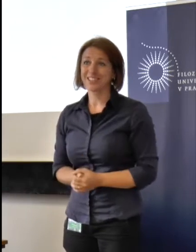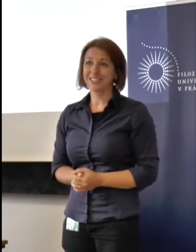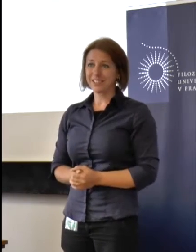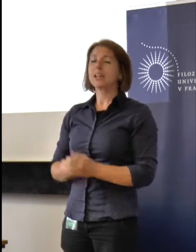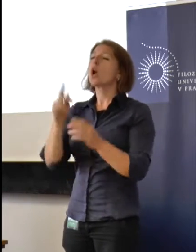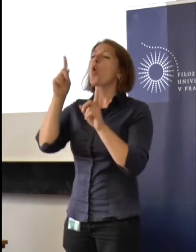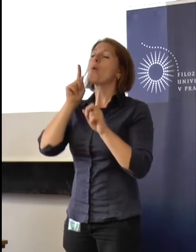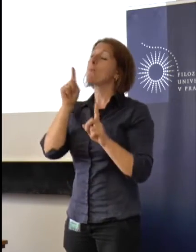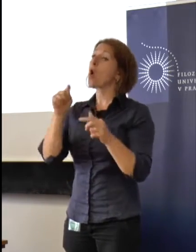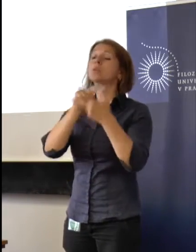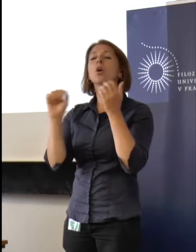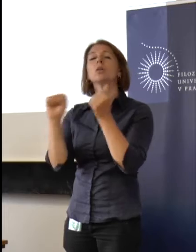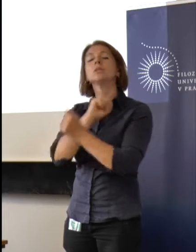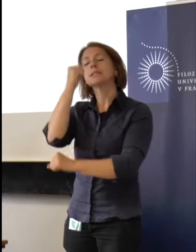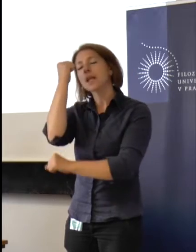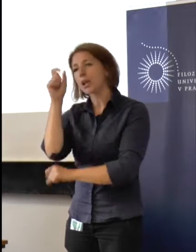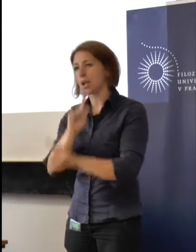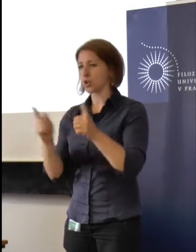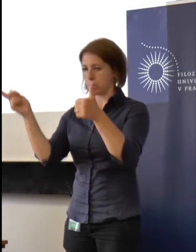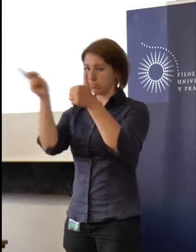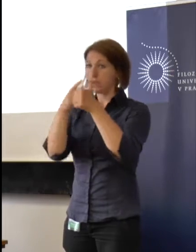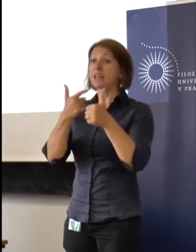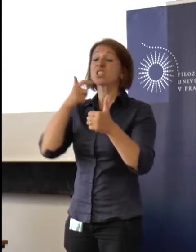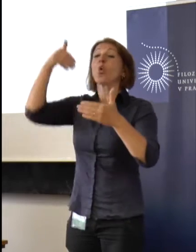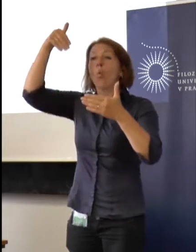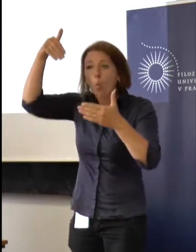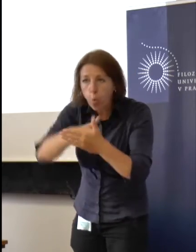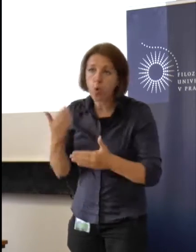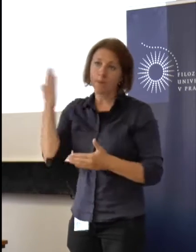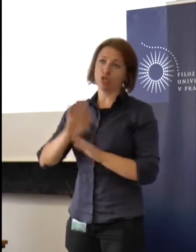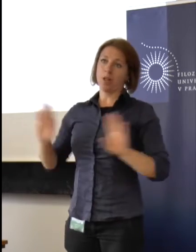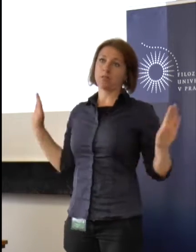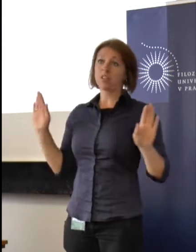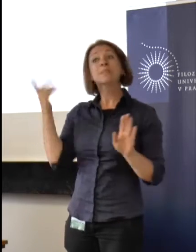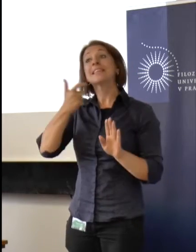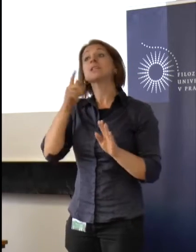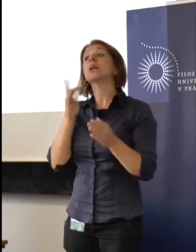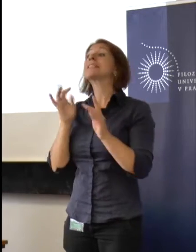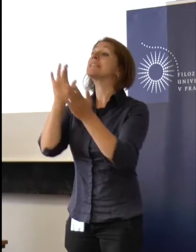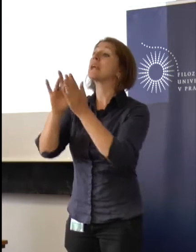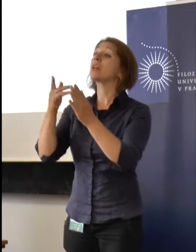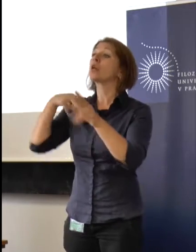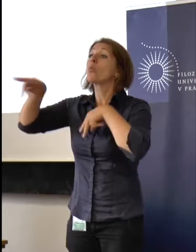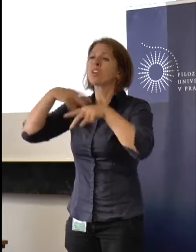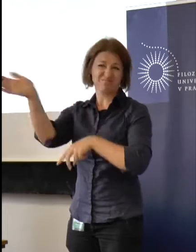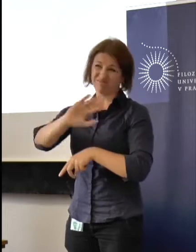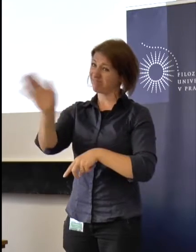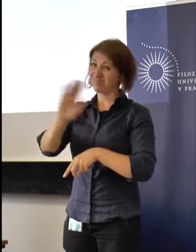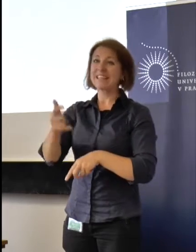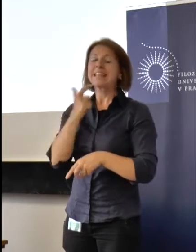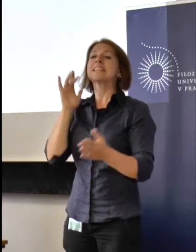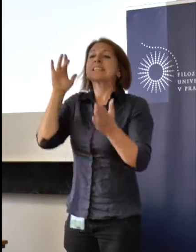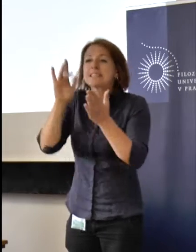is thought, and it's not mainly communication, because as you saw in the Aristotelian model, language was mainly